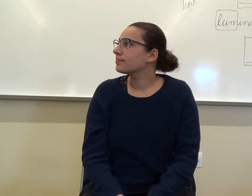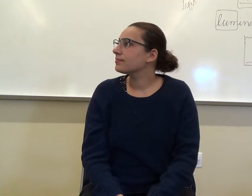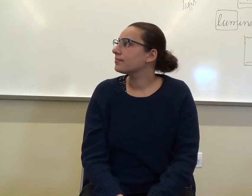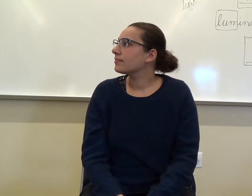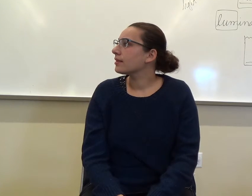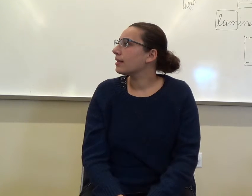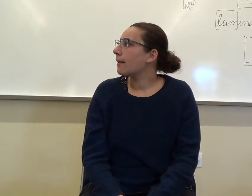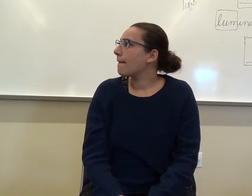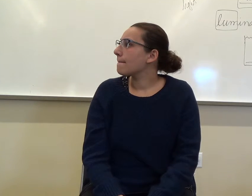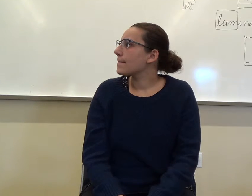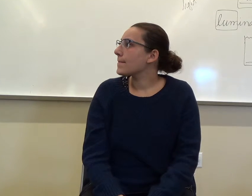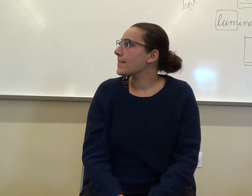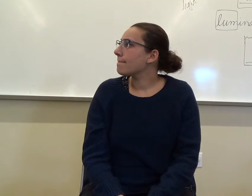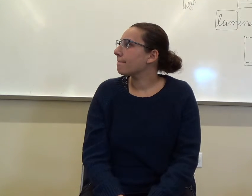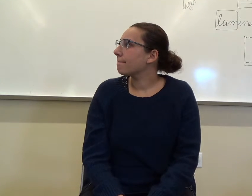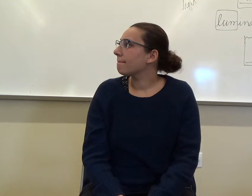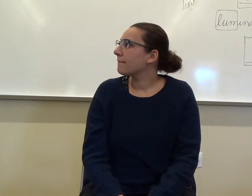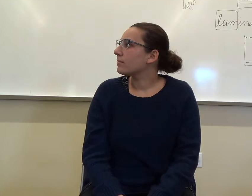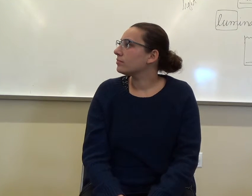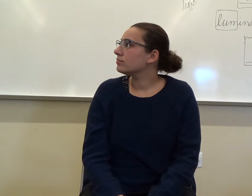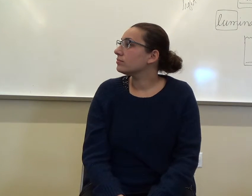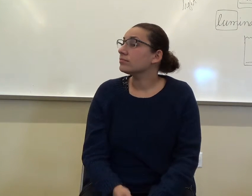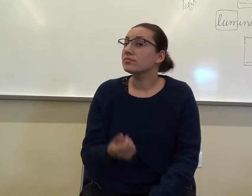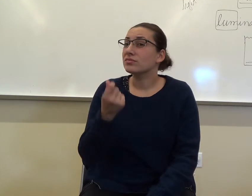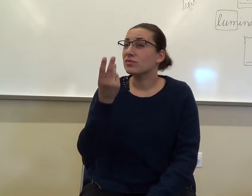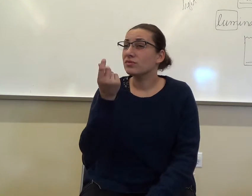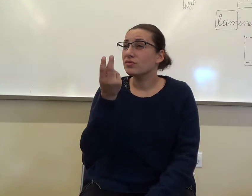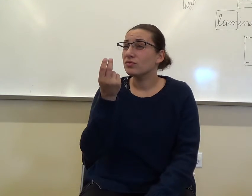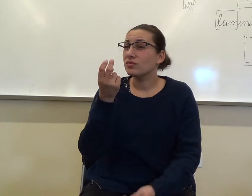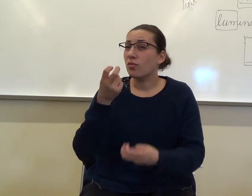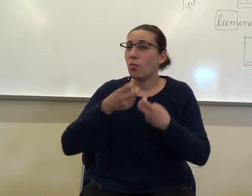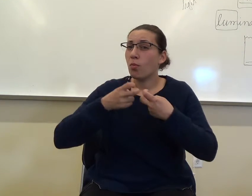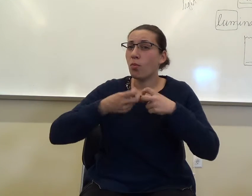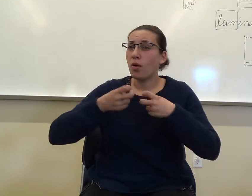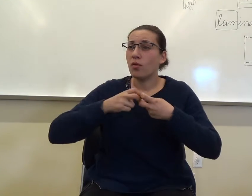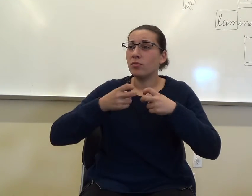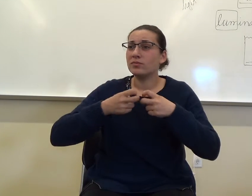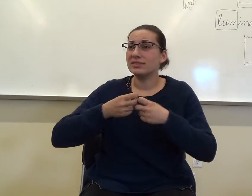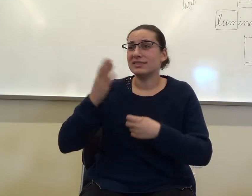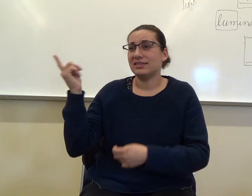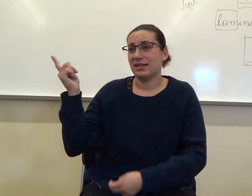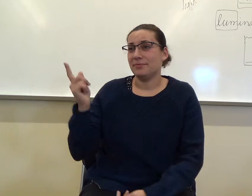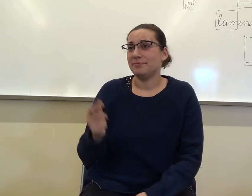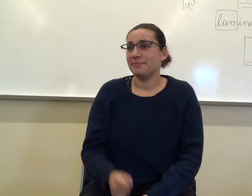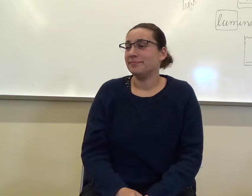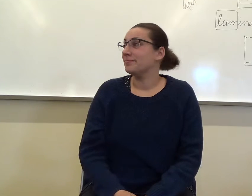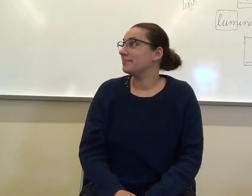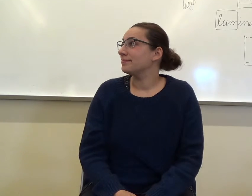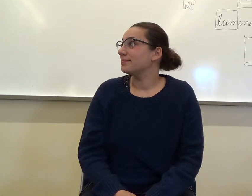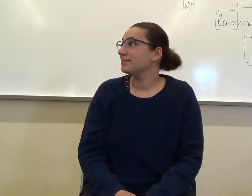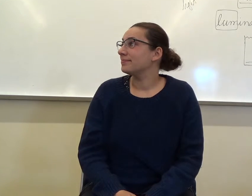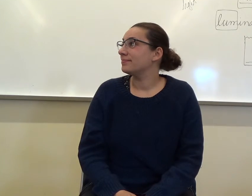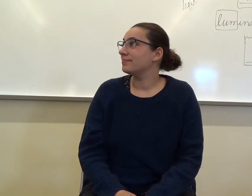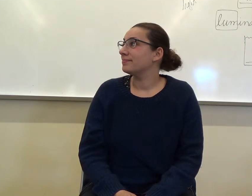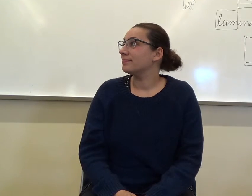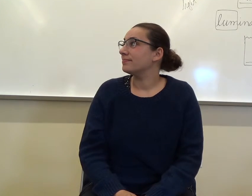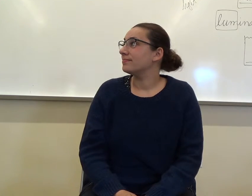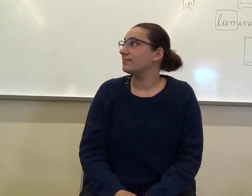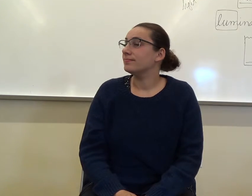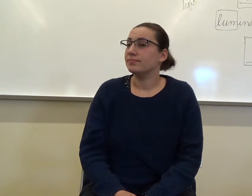Oh, a couple of problems here, and I wrote out some notes to people. This